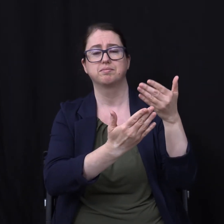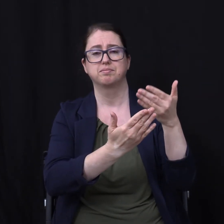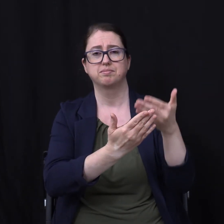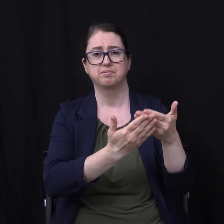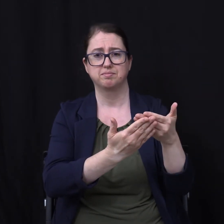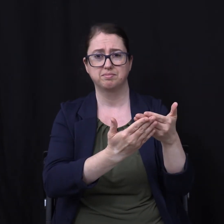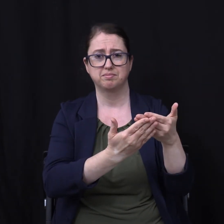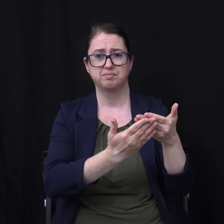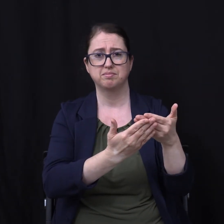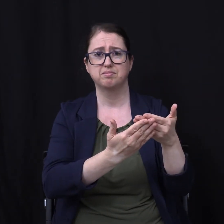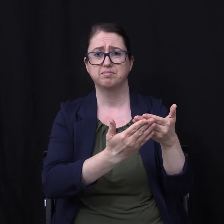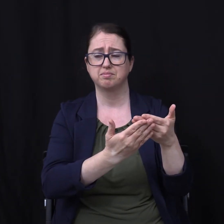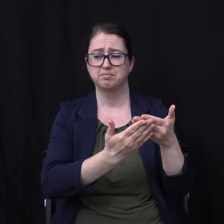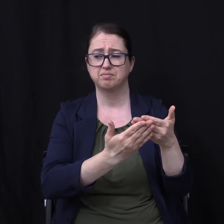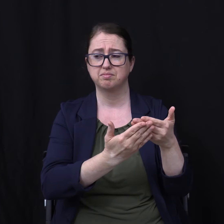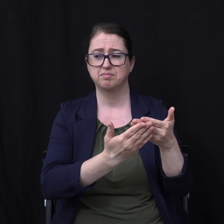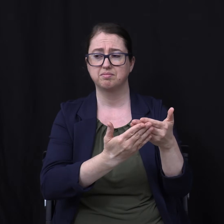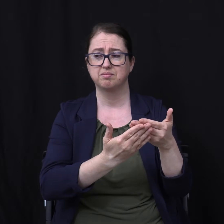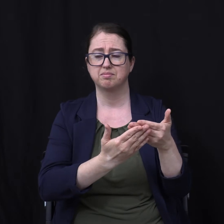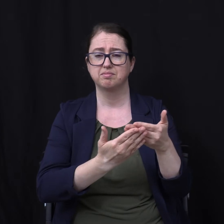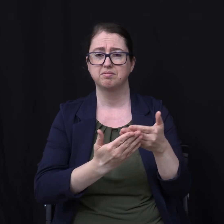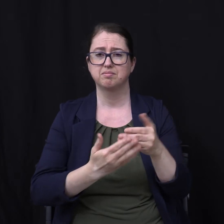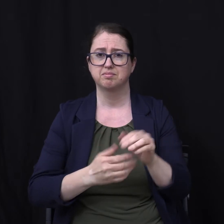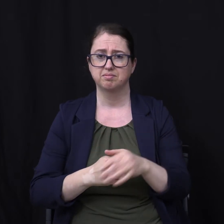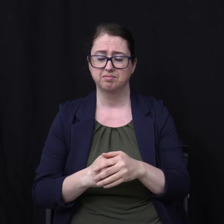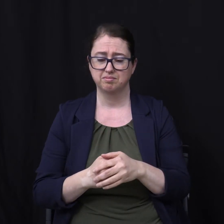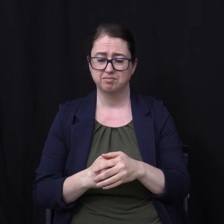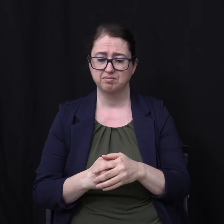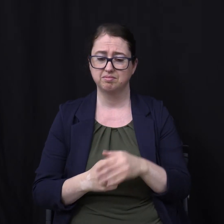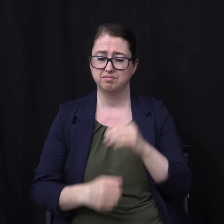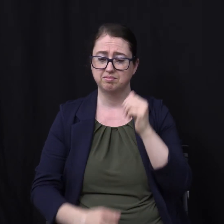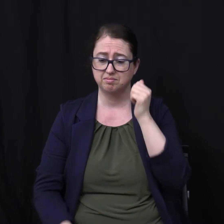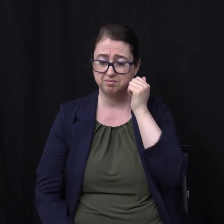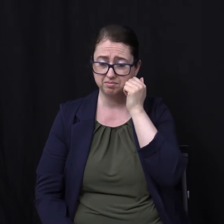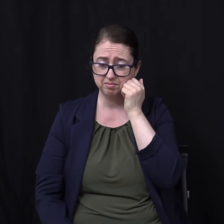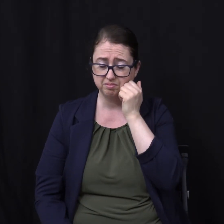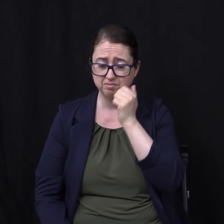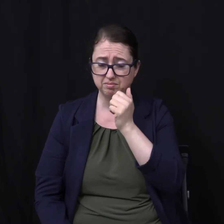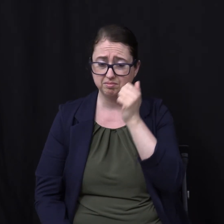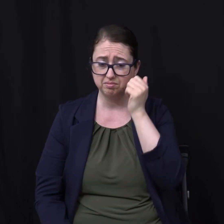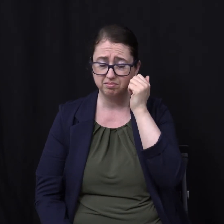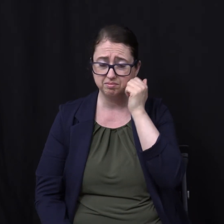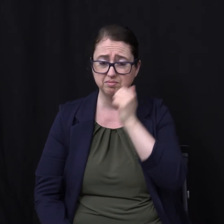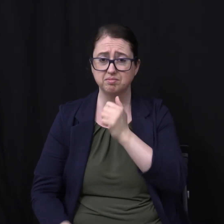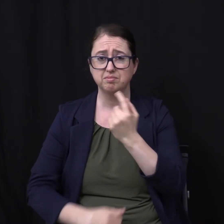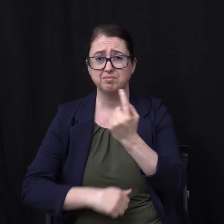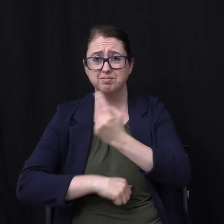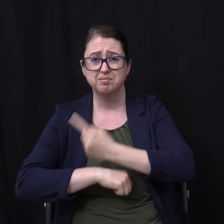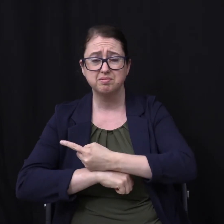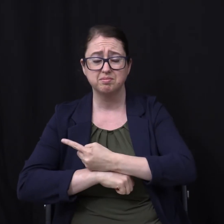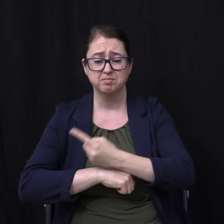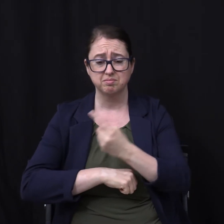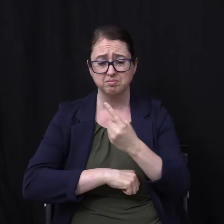One by one, the days, the moments